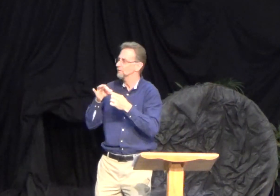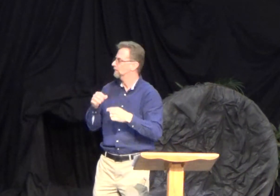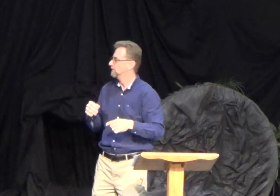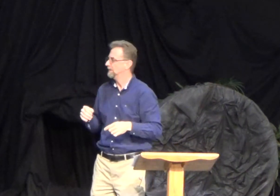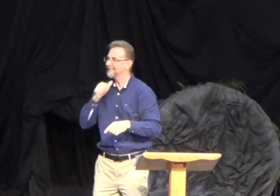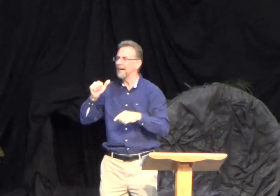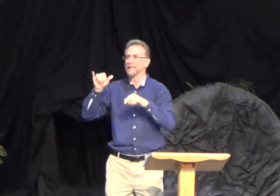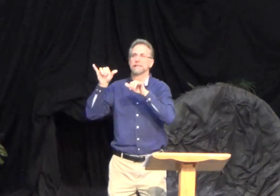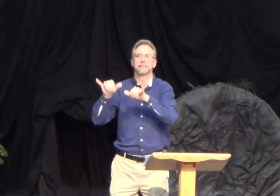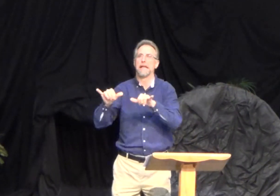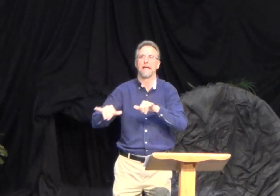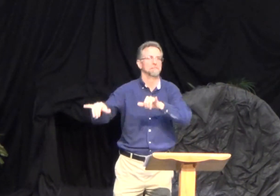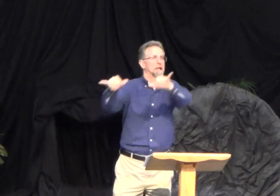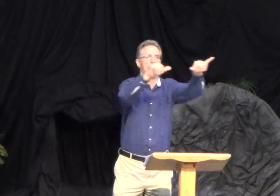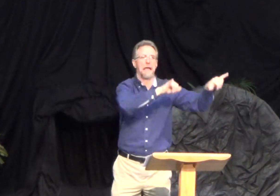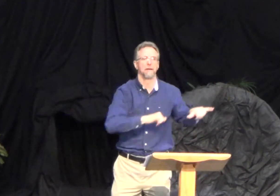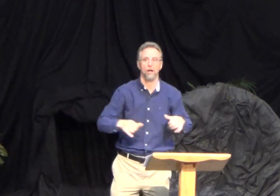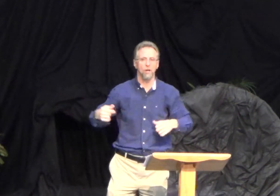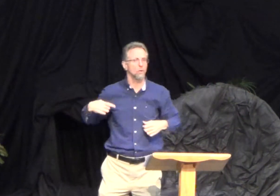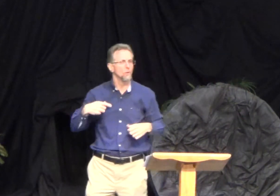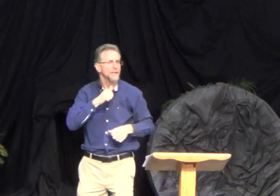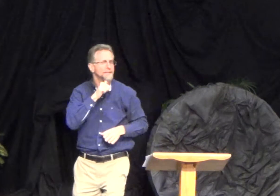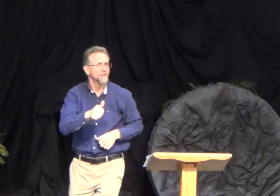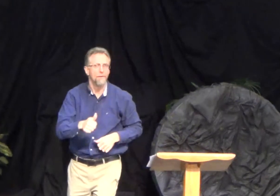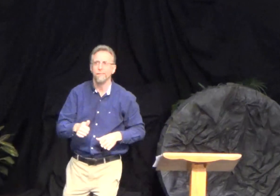And that's special, that's unique. It's not like other churches.